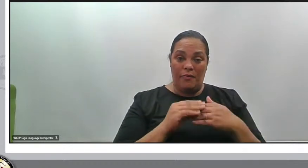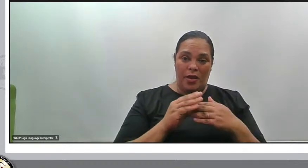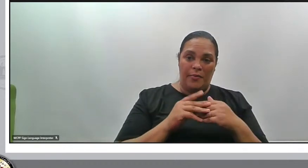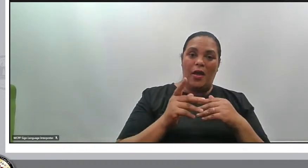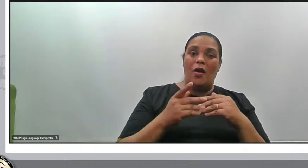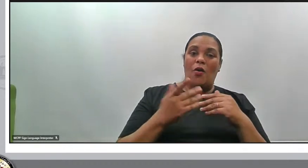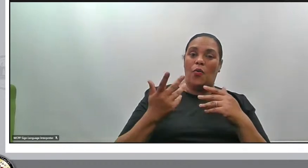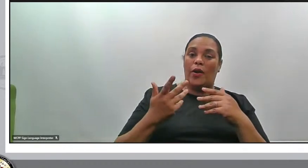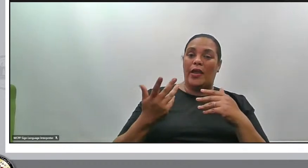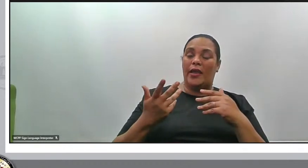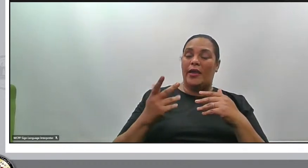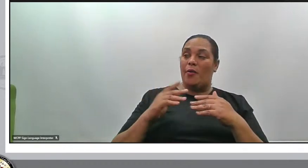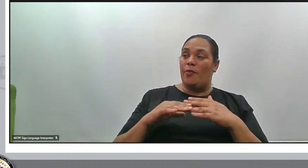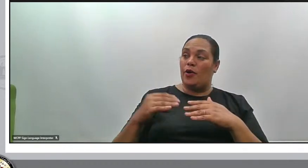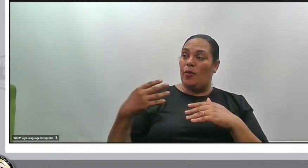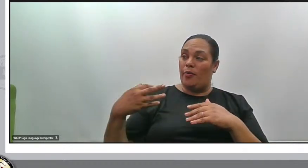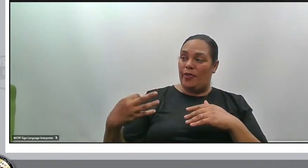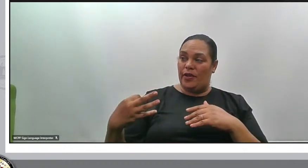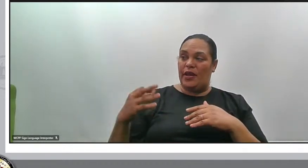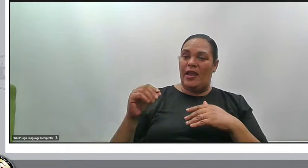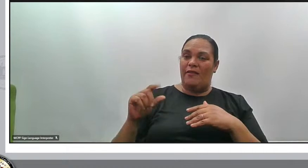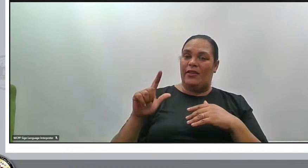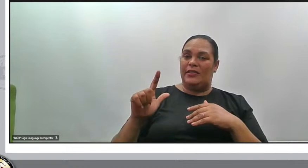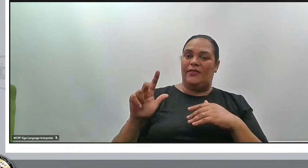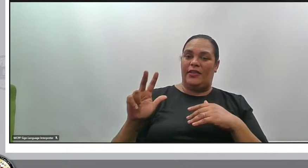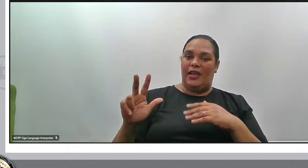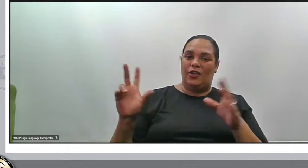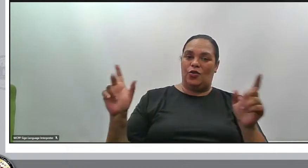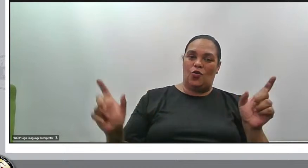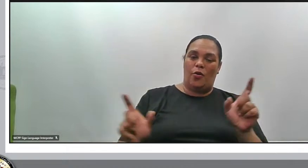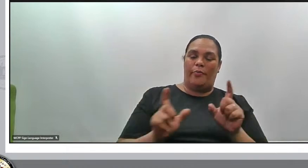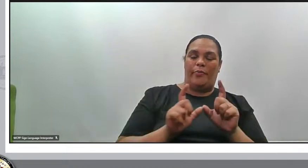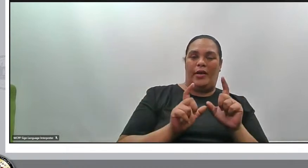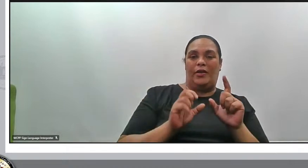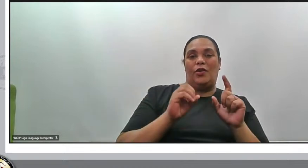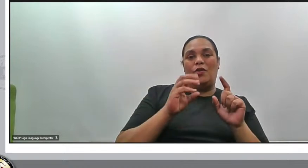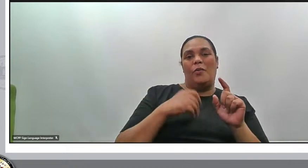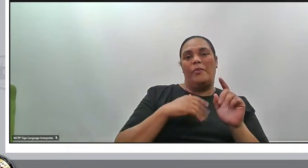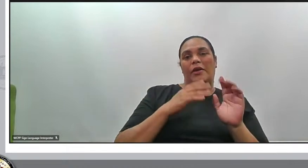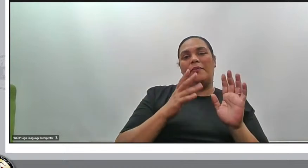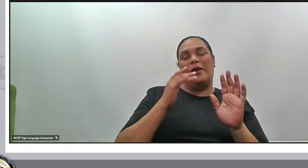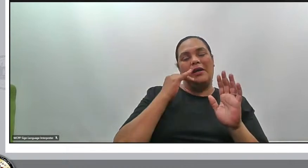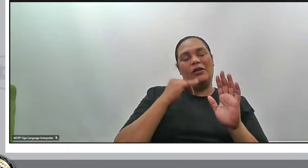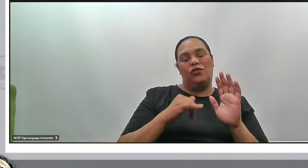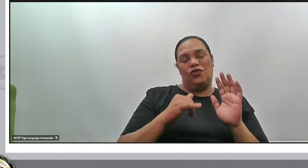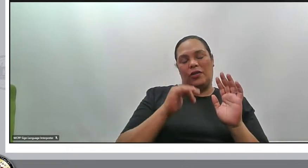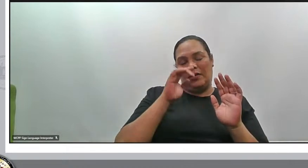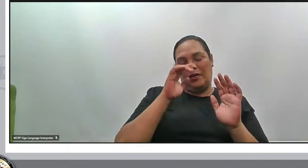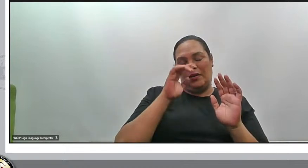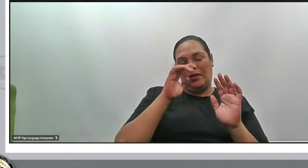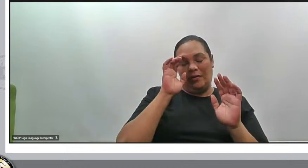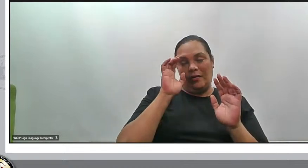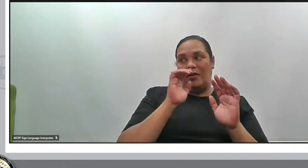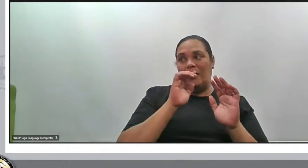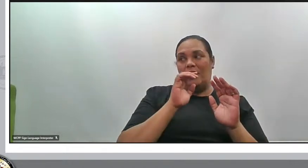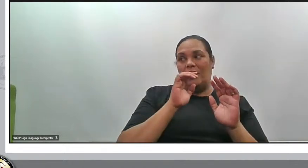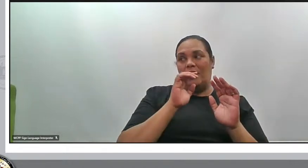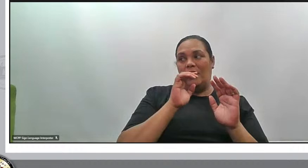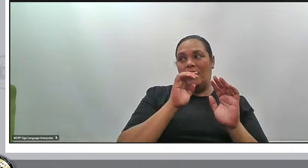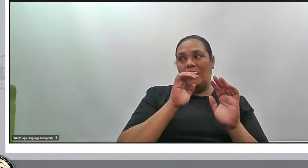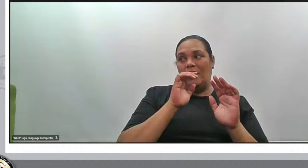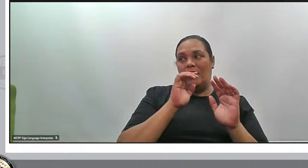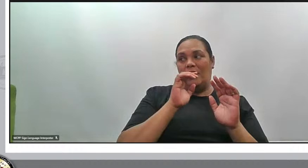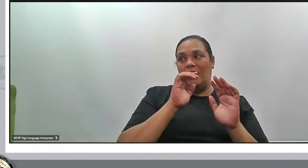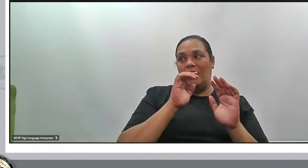program three has got 78 combined. Now, can I just check what WCPP staff